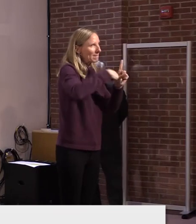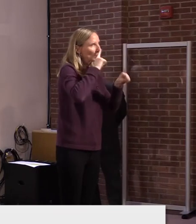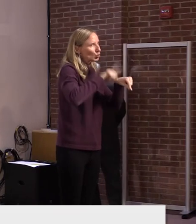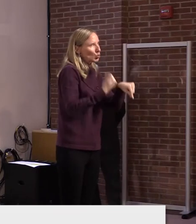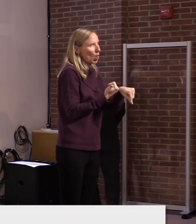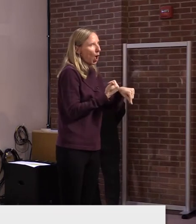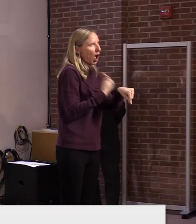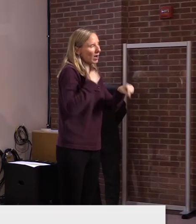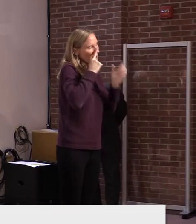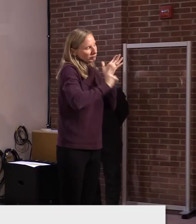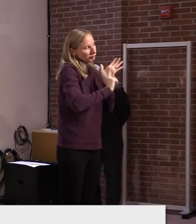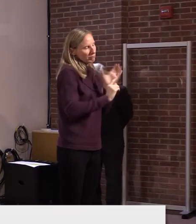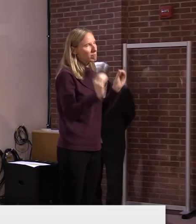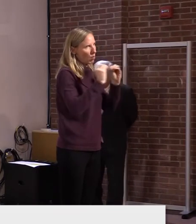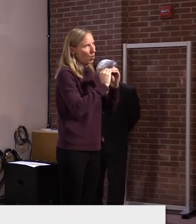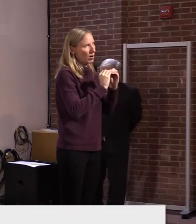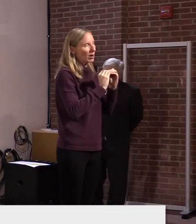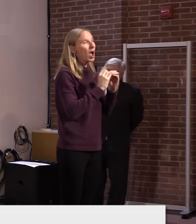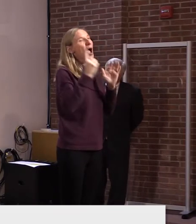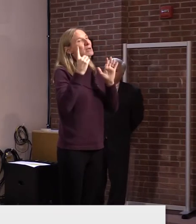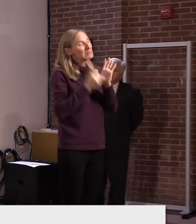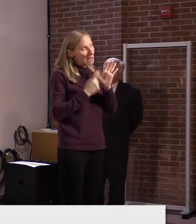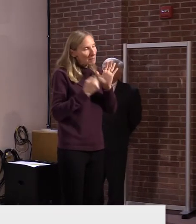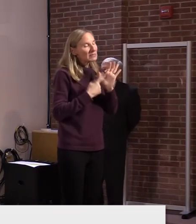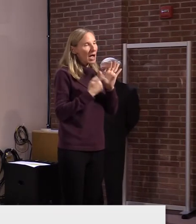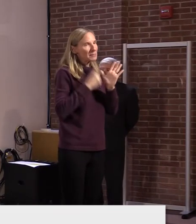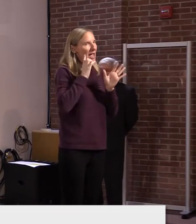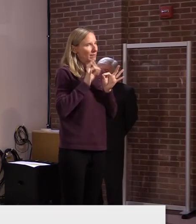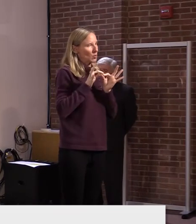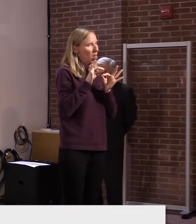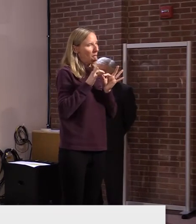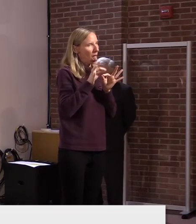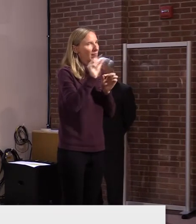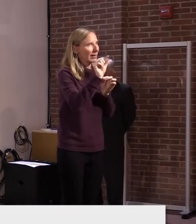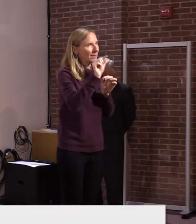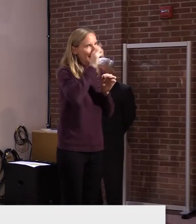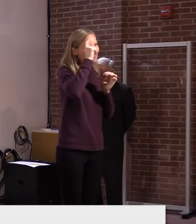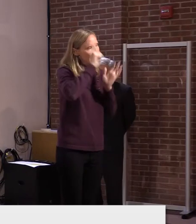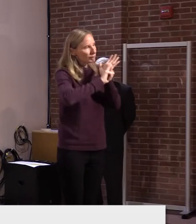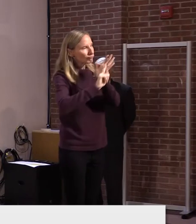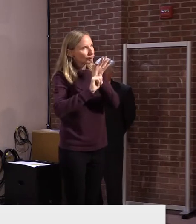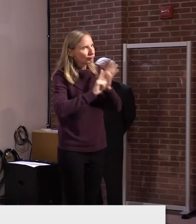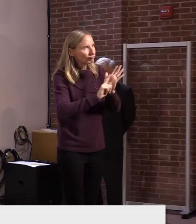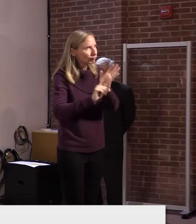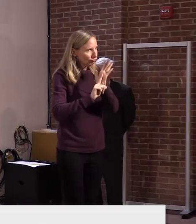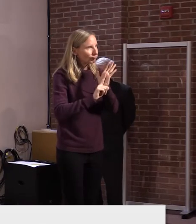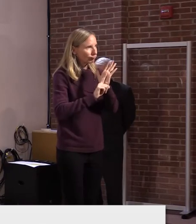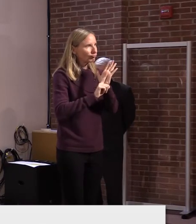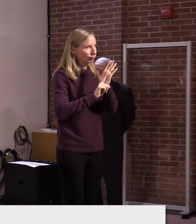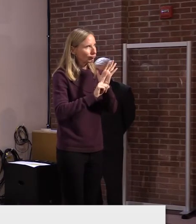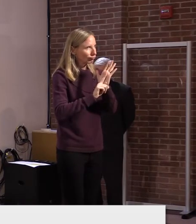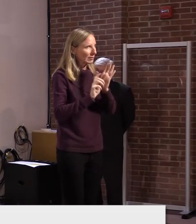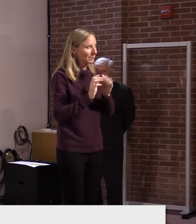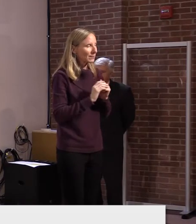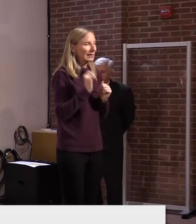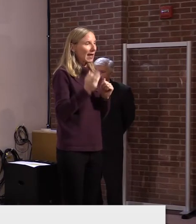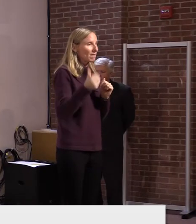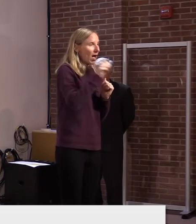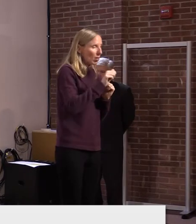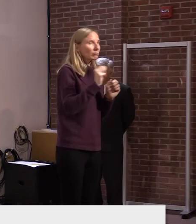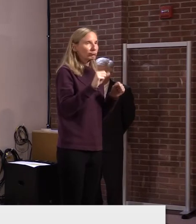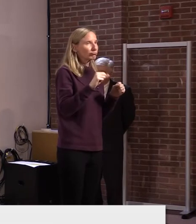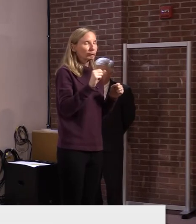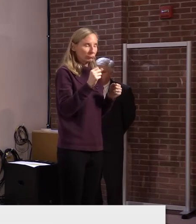the command staff take a look. In terms of whether there are other errors, I would venture to guess there